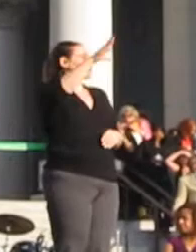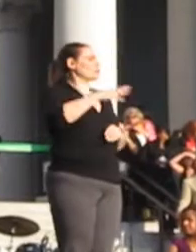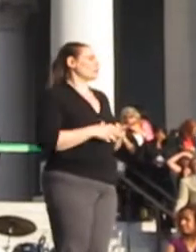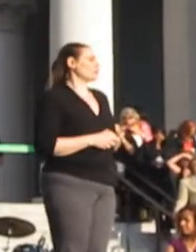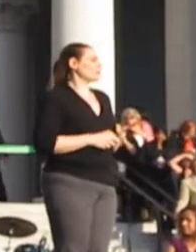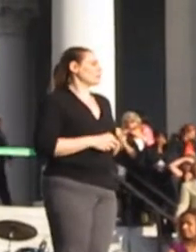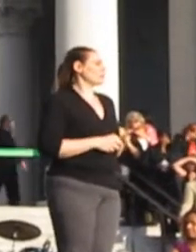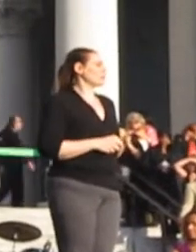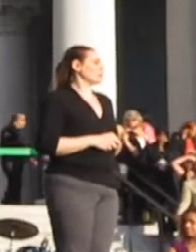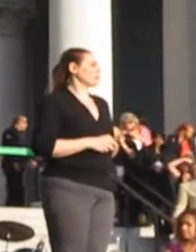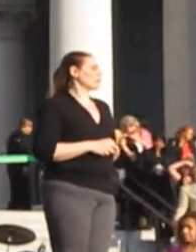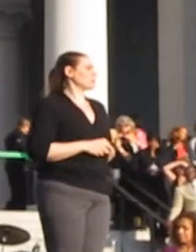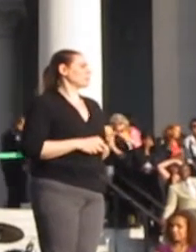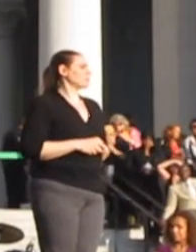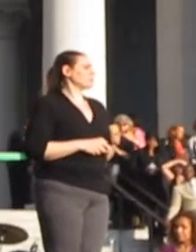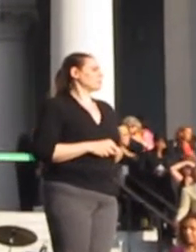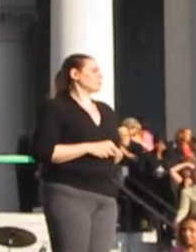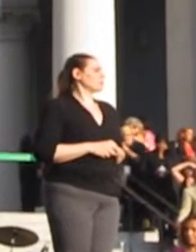Woo! And